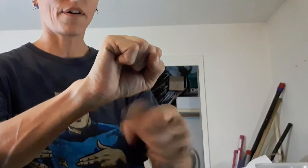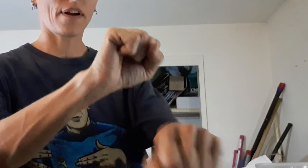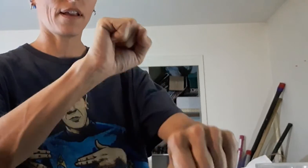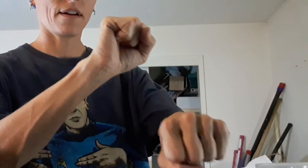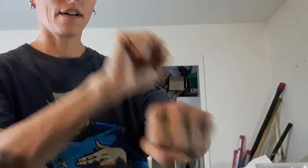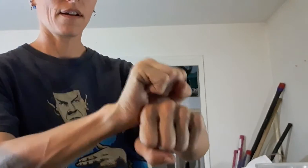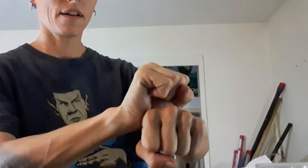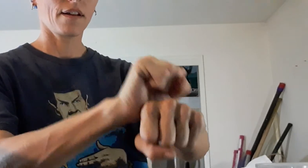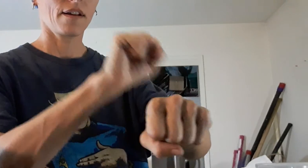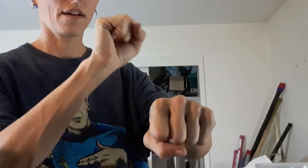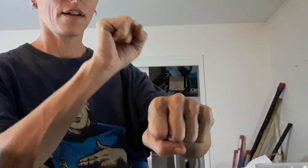right here.